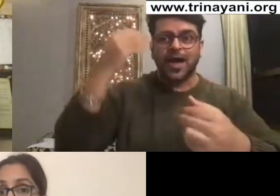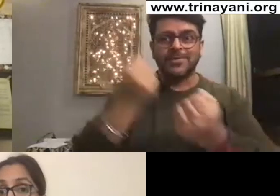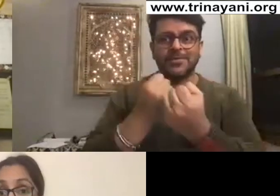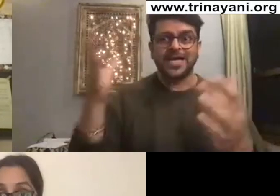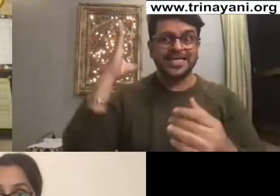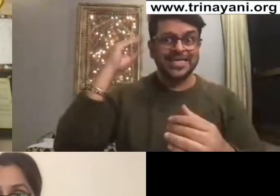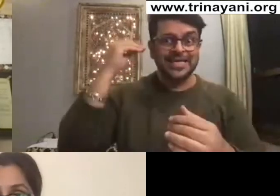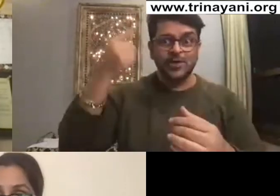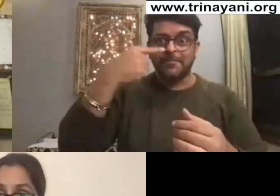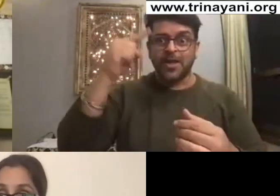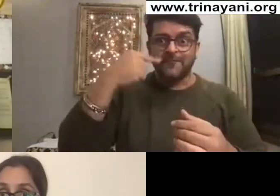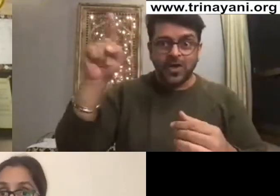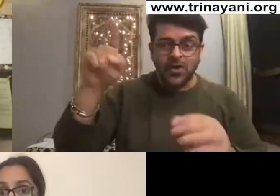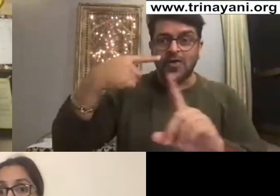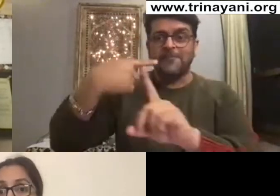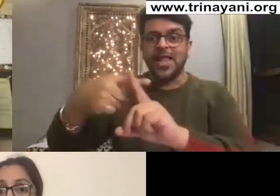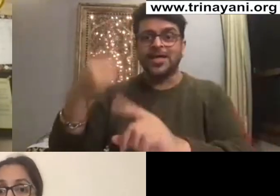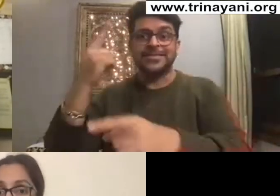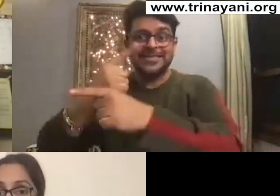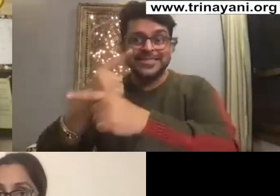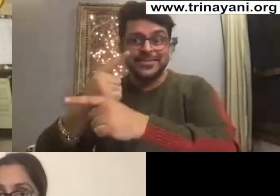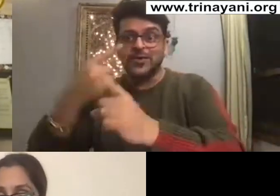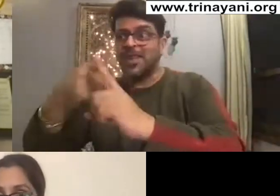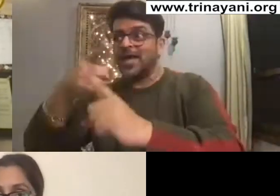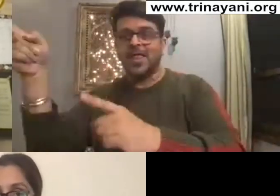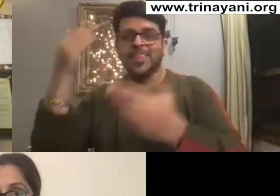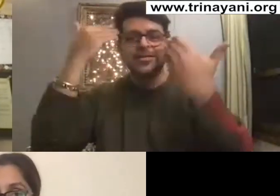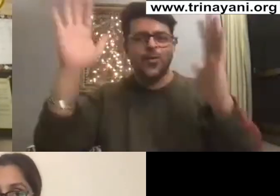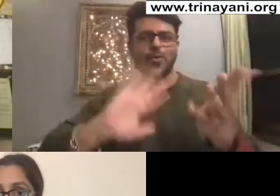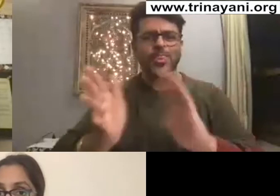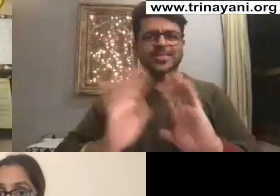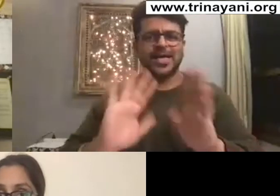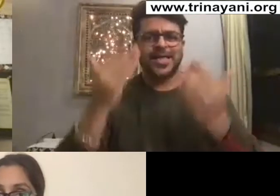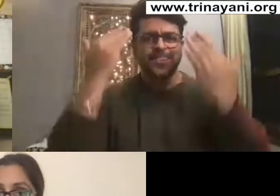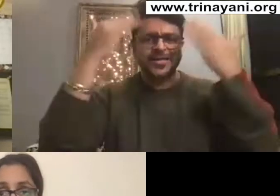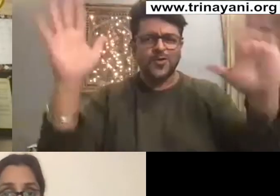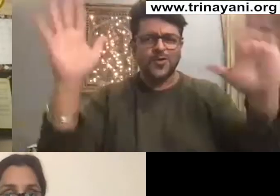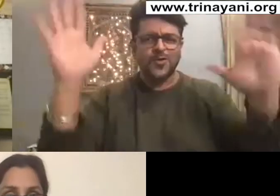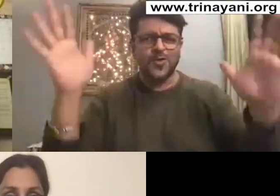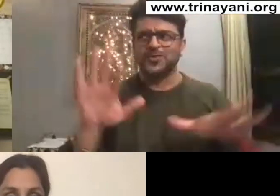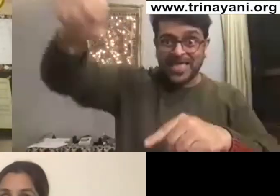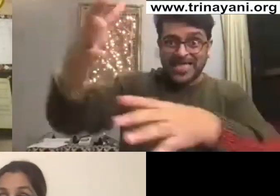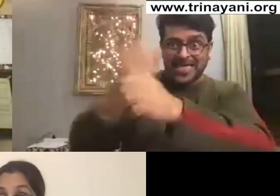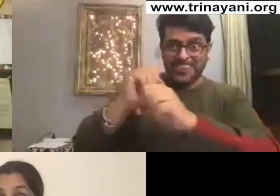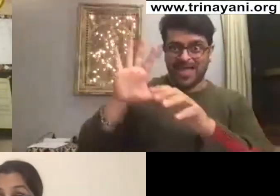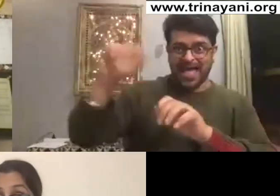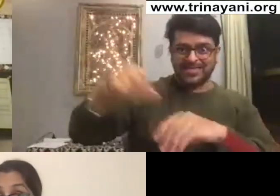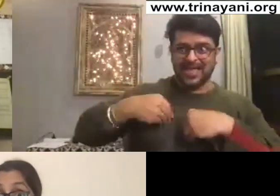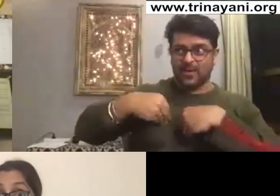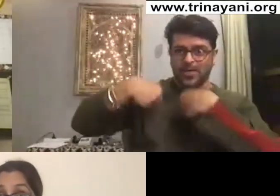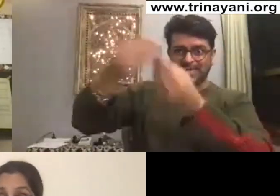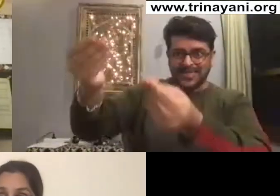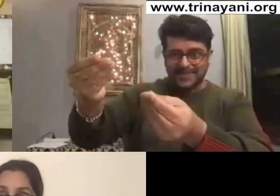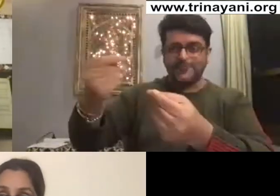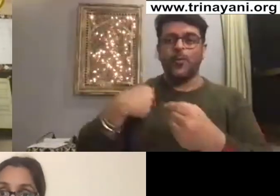voiceover and captions in all the videos, because a lot of hearing people were watching, like for example teachers, parents, they didn't know sign language, just to make sure that